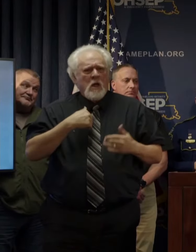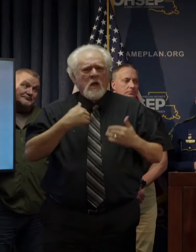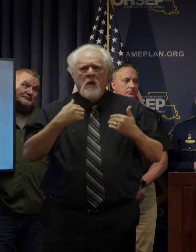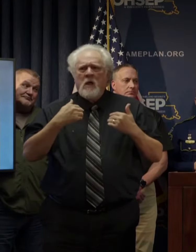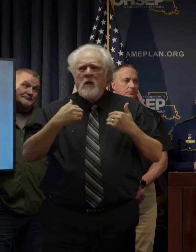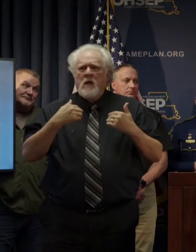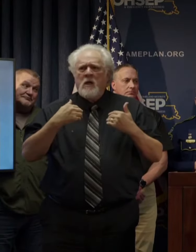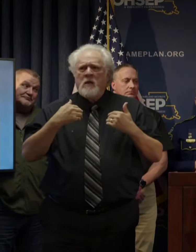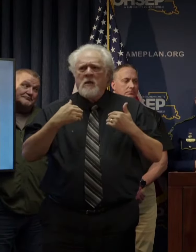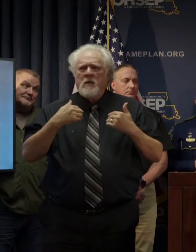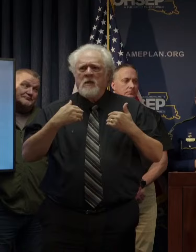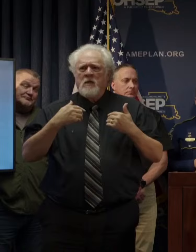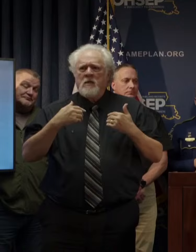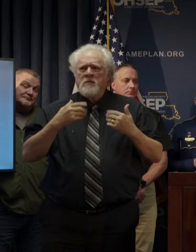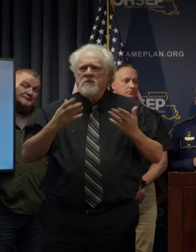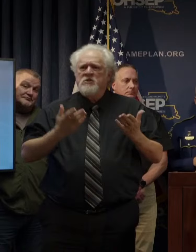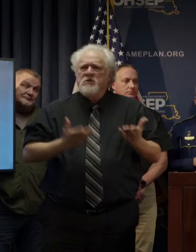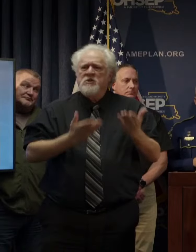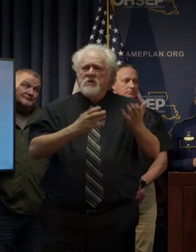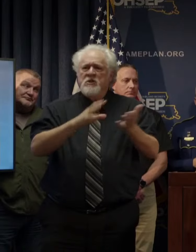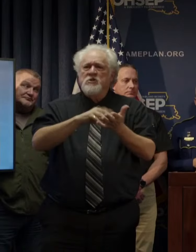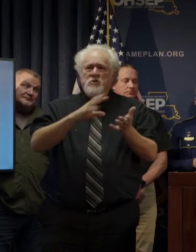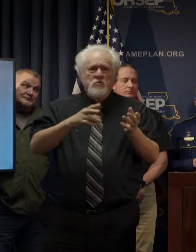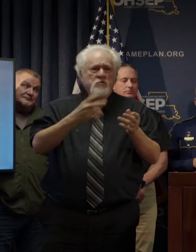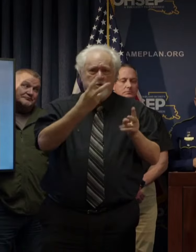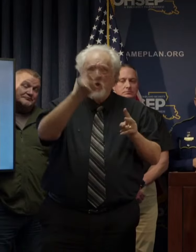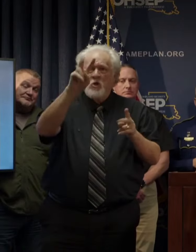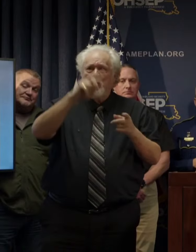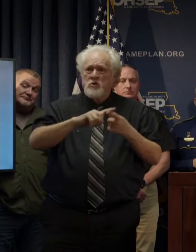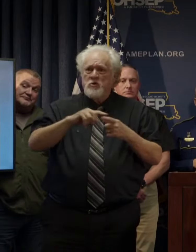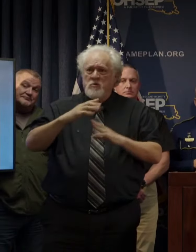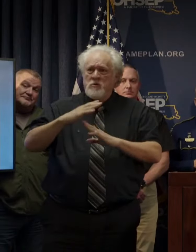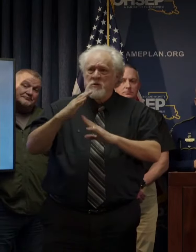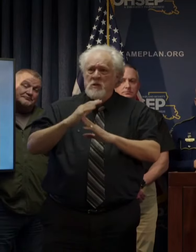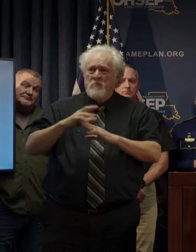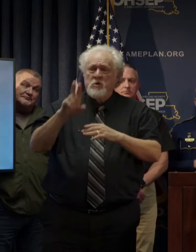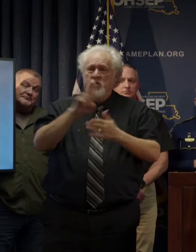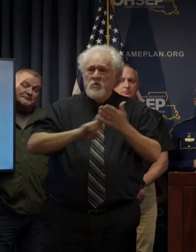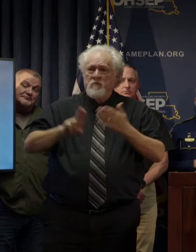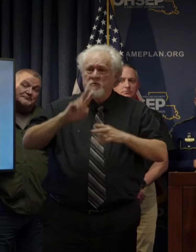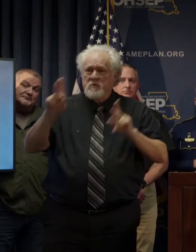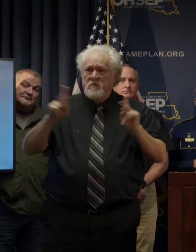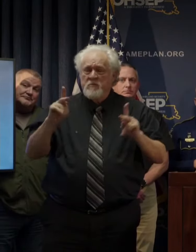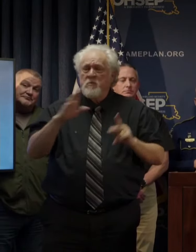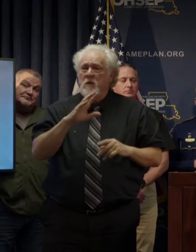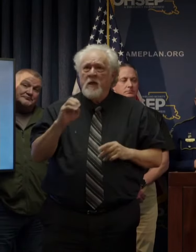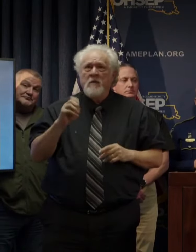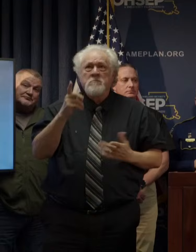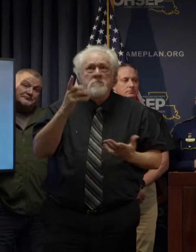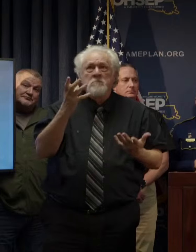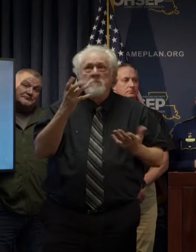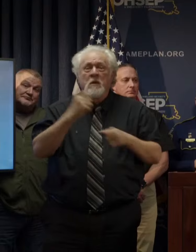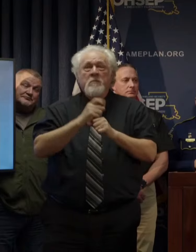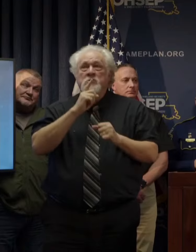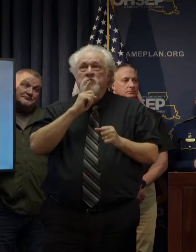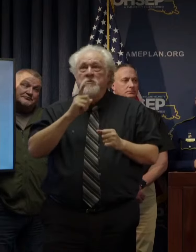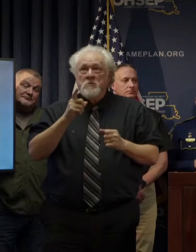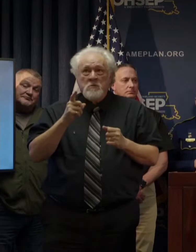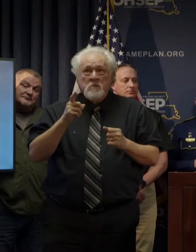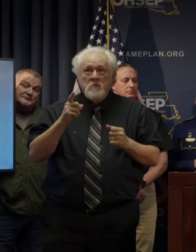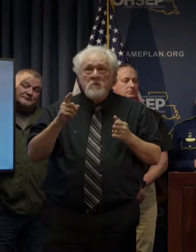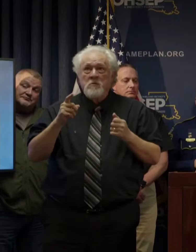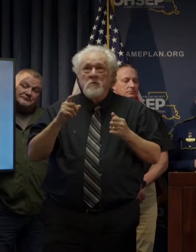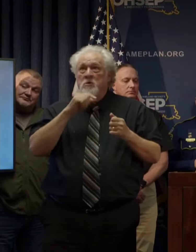turn towards their university leadership and those schools to make sure that if they believe